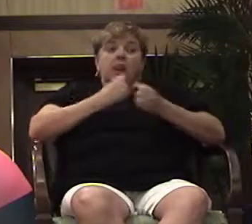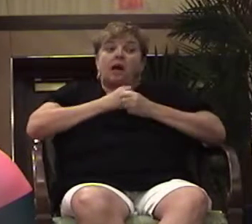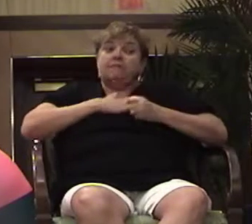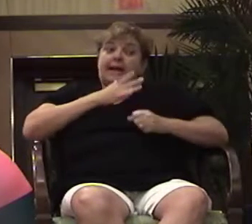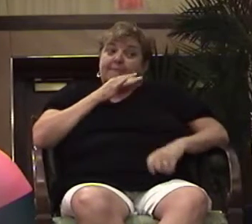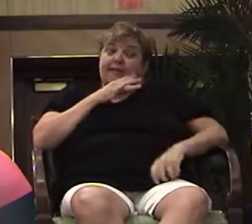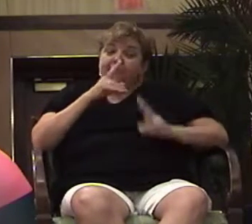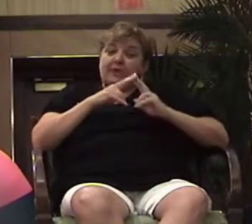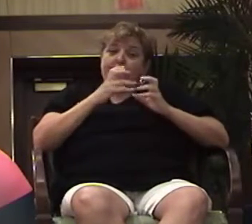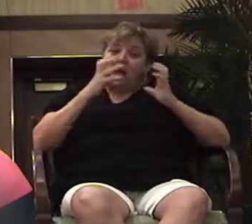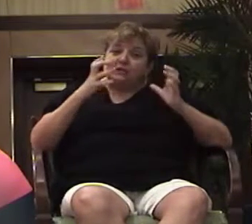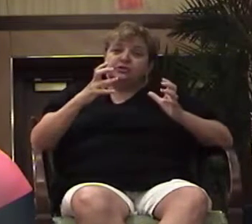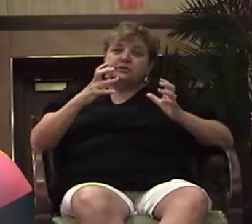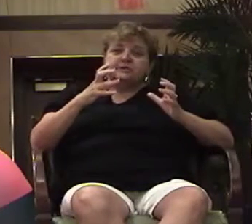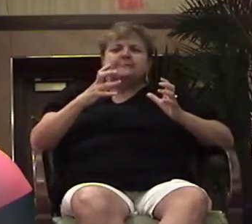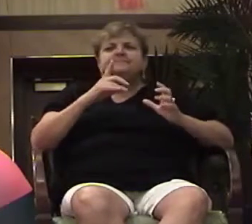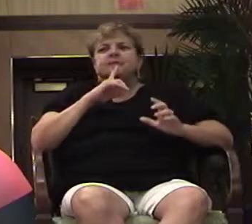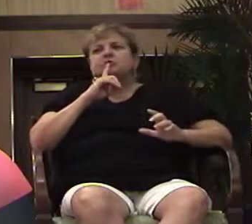She was a stapling factor in our family.